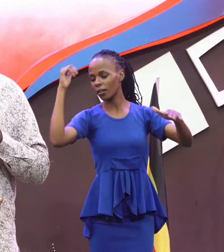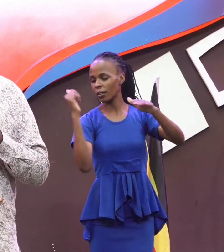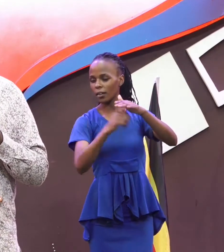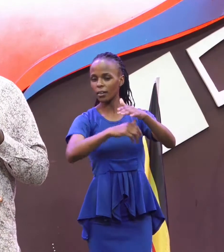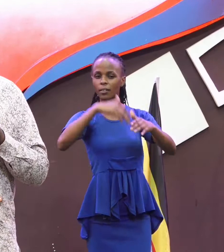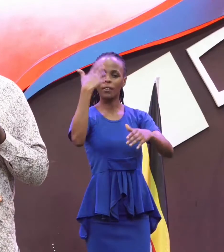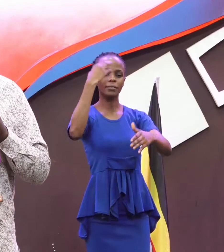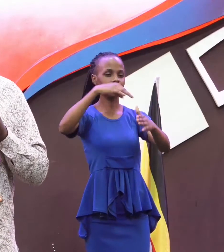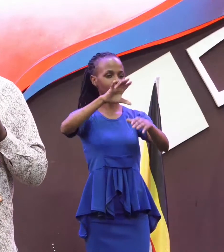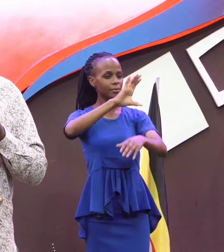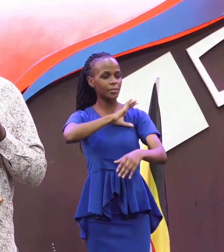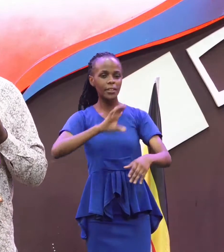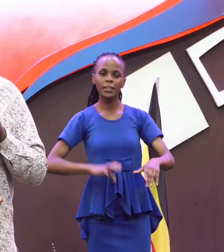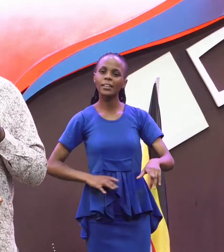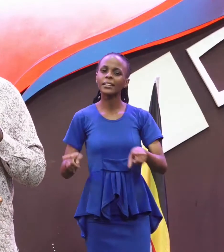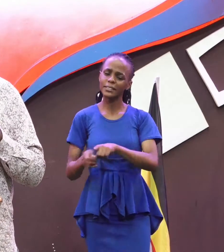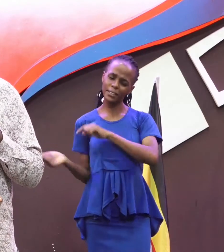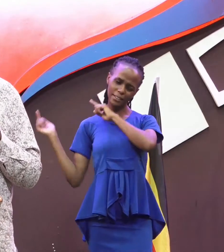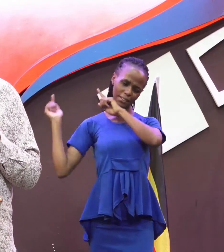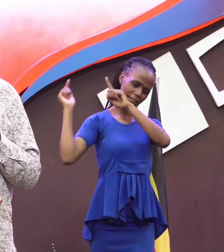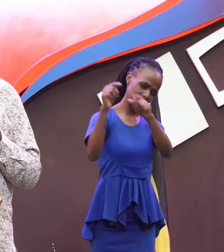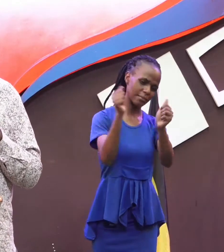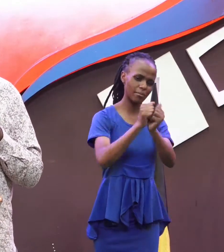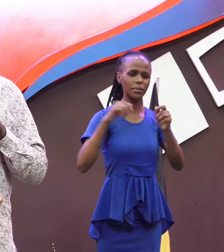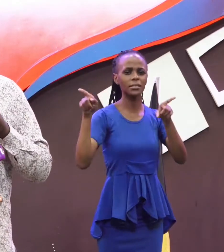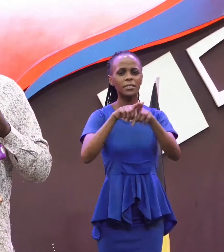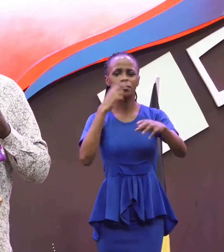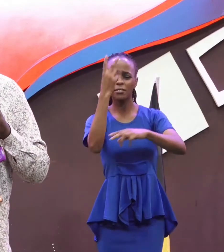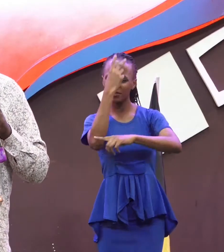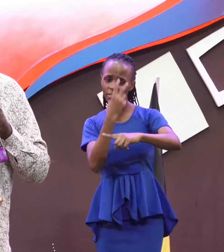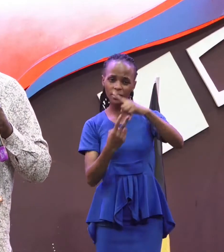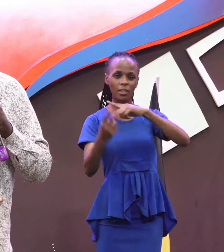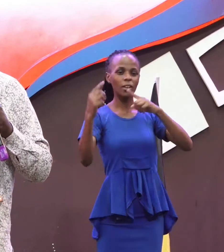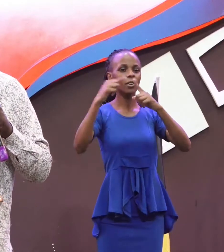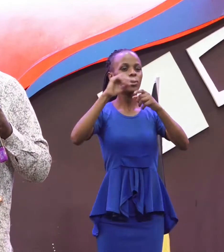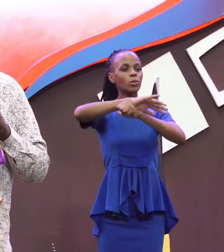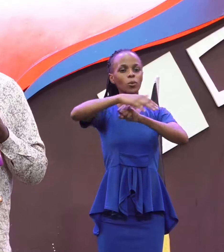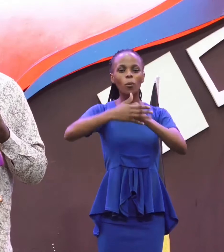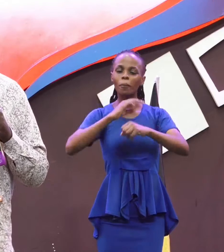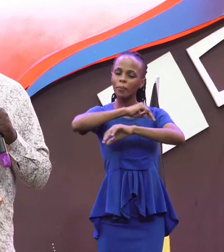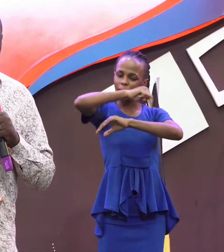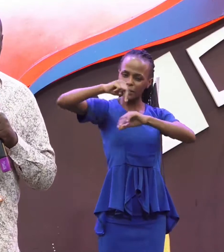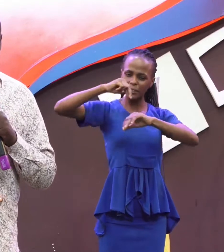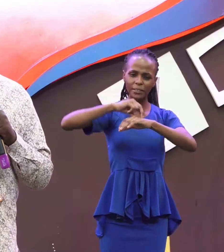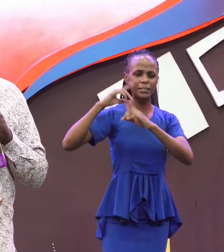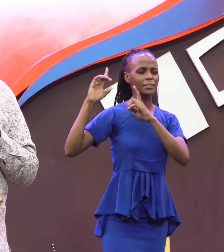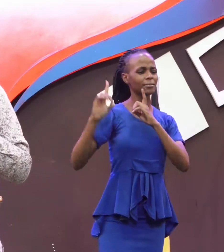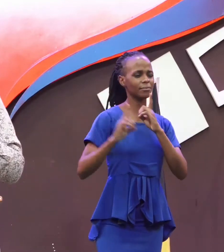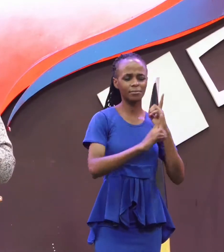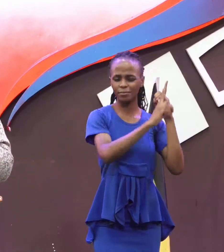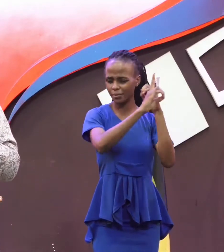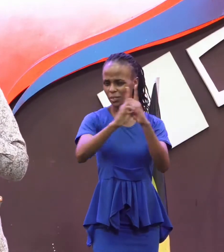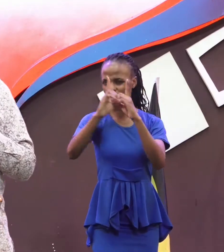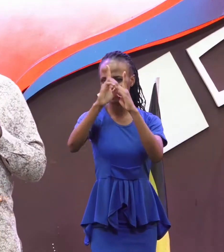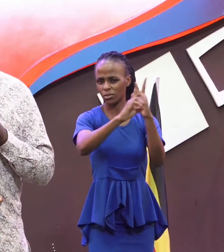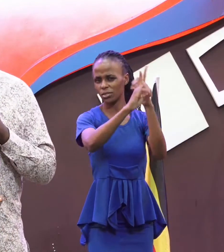fall in the hand of Christ. Era naye najja n'okwolesebwa kwe kumu. And he came with the same vision. Kwa kufuula mawanga bayigirizwa. Of turning or